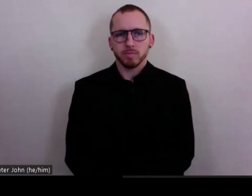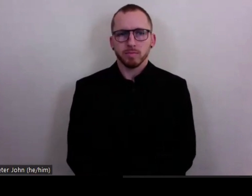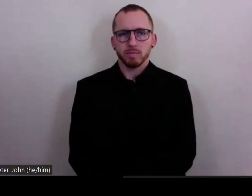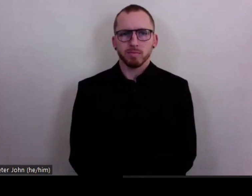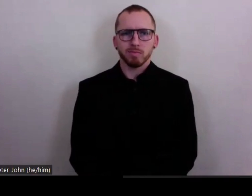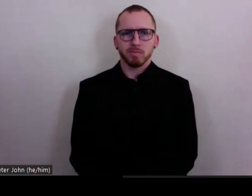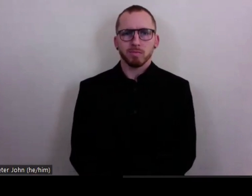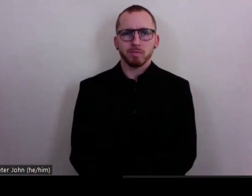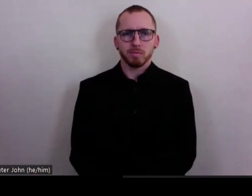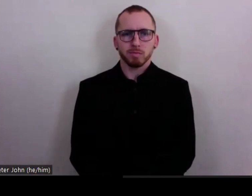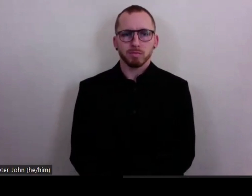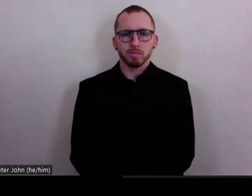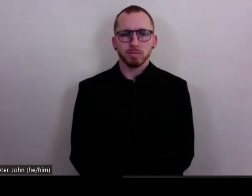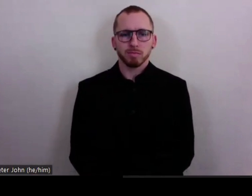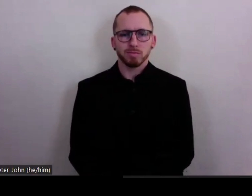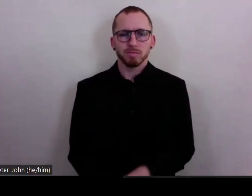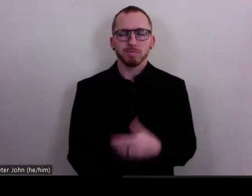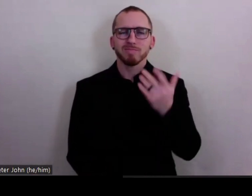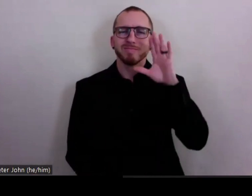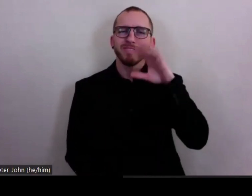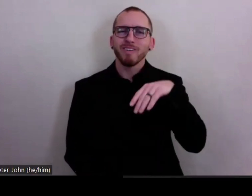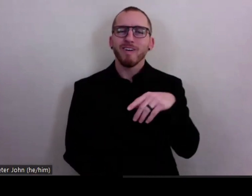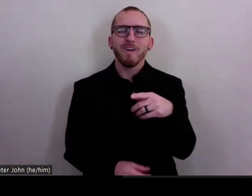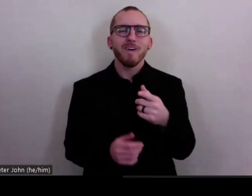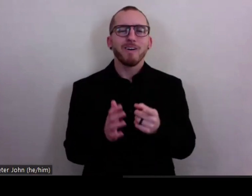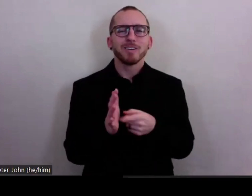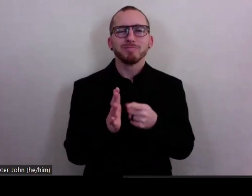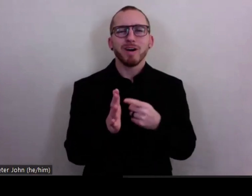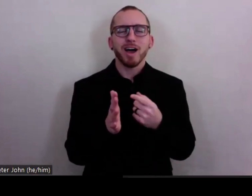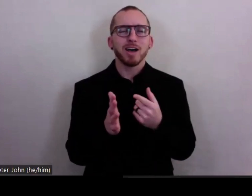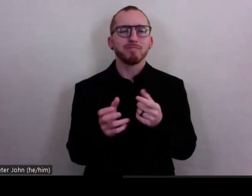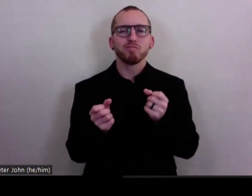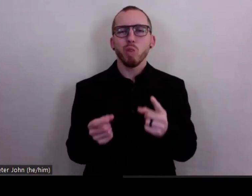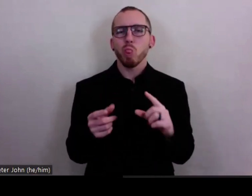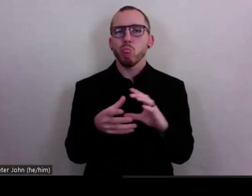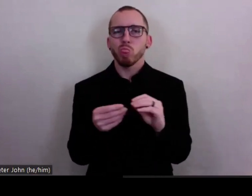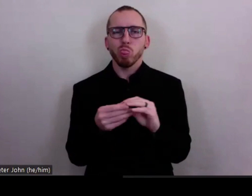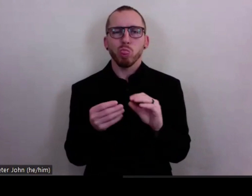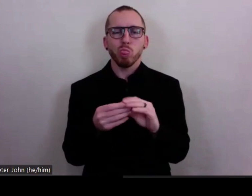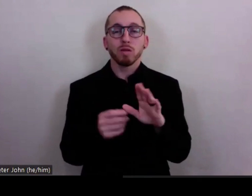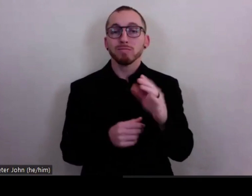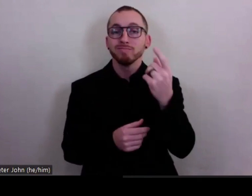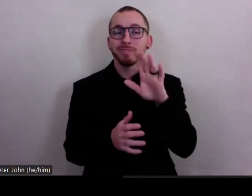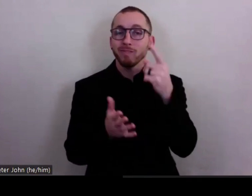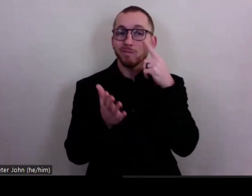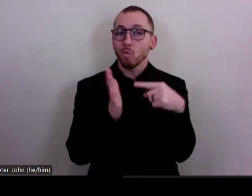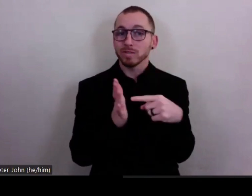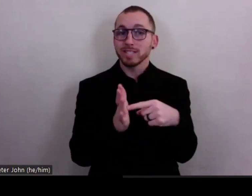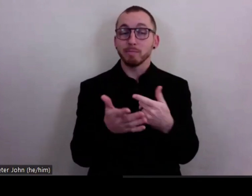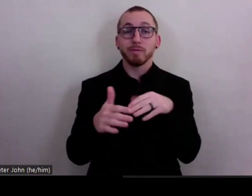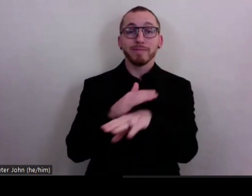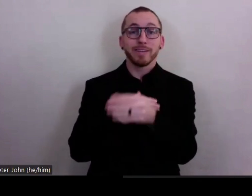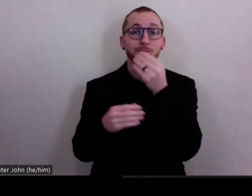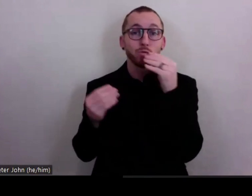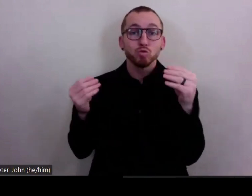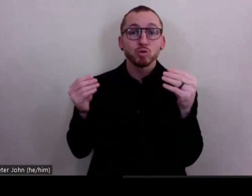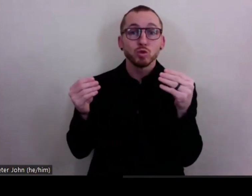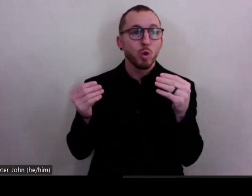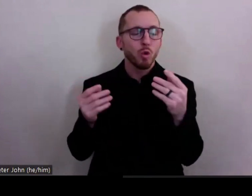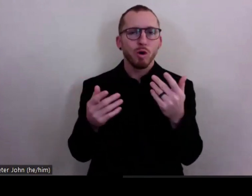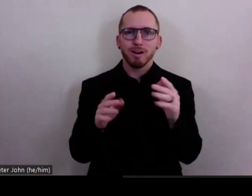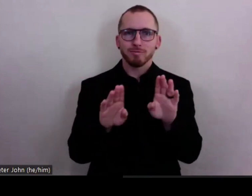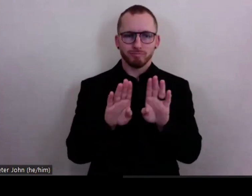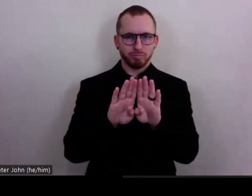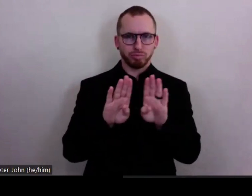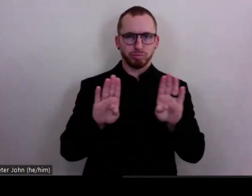that, whatever, it's not trauma informed. We don't know who's listening. We don't know who's around. We don't know people's experiences. So I'd have us